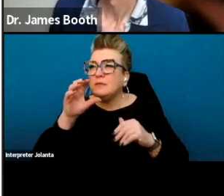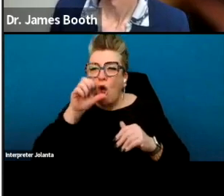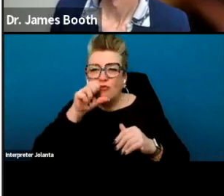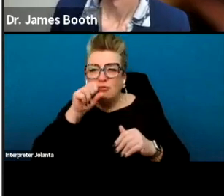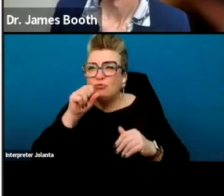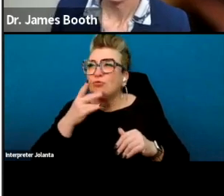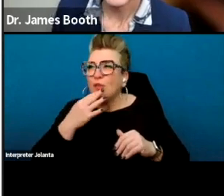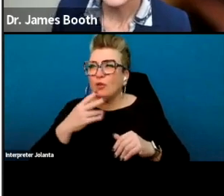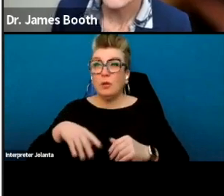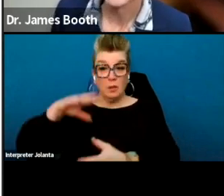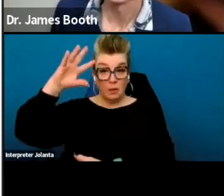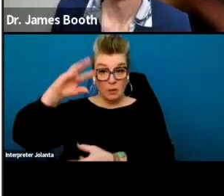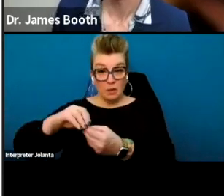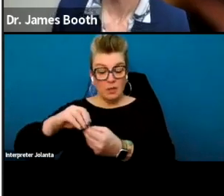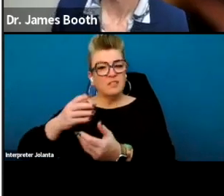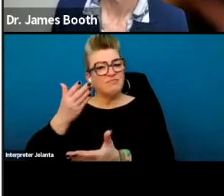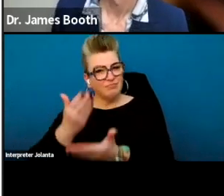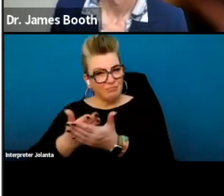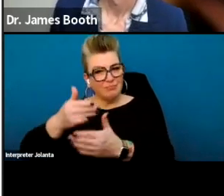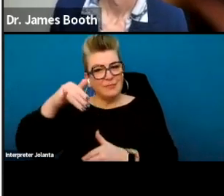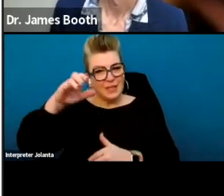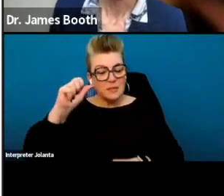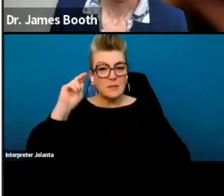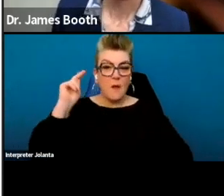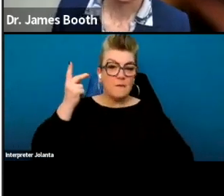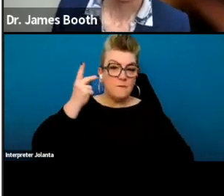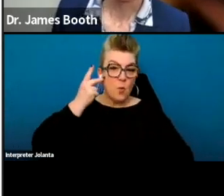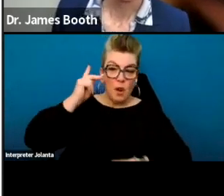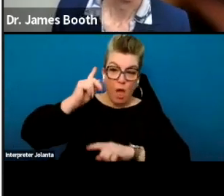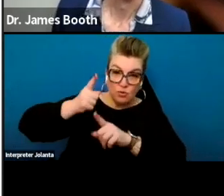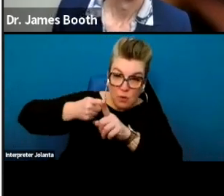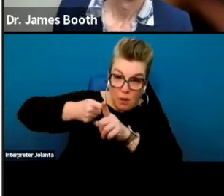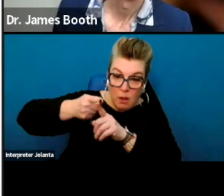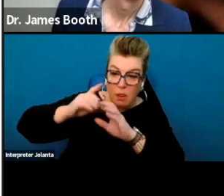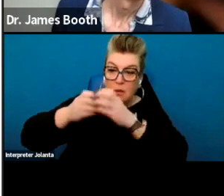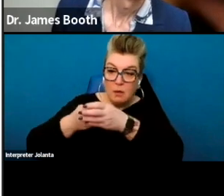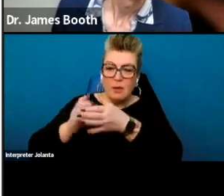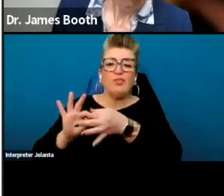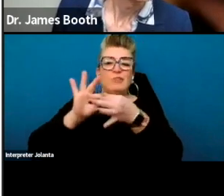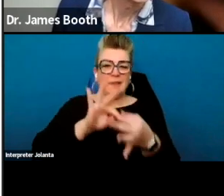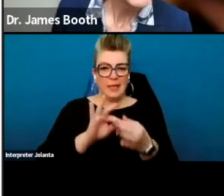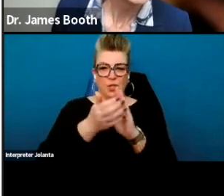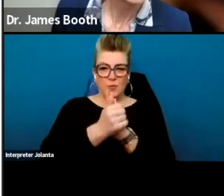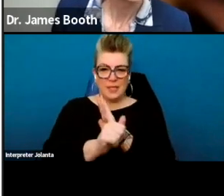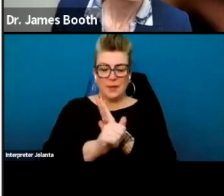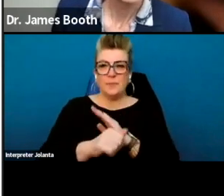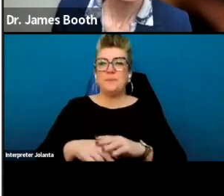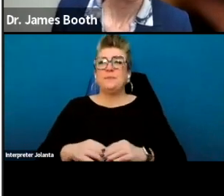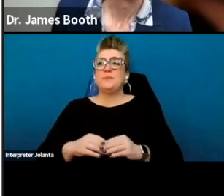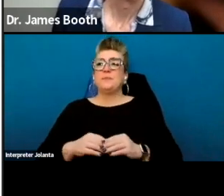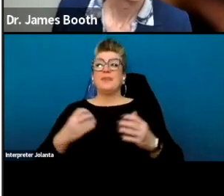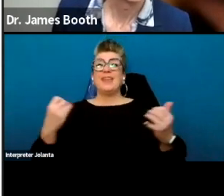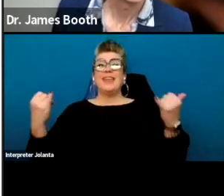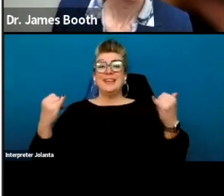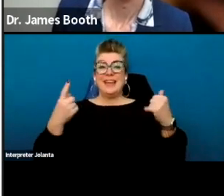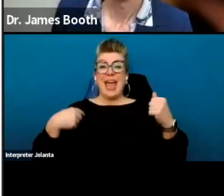indicates phonological specialization, and that is related to skill. In the middle temporal